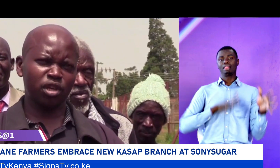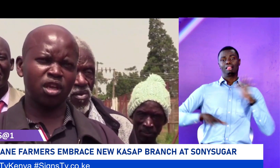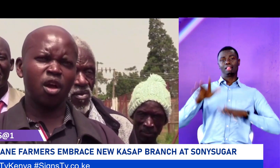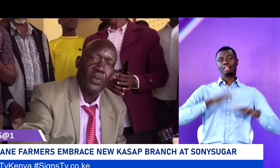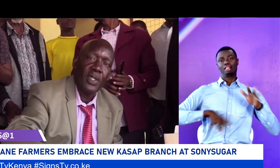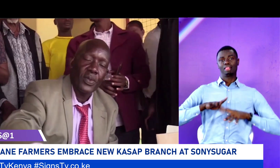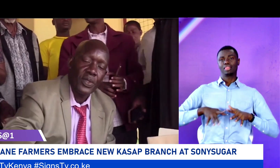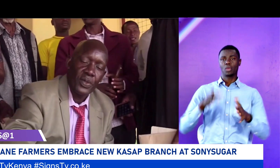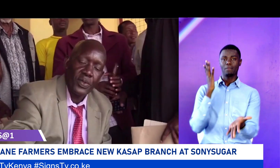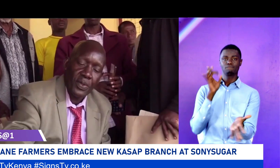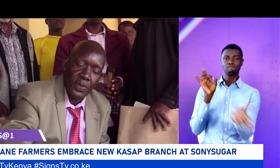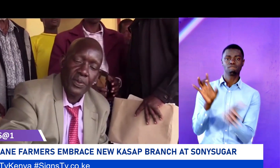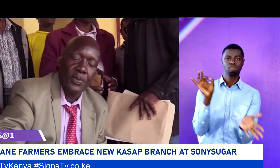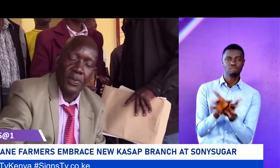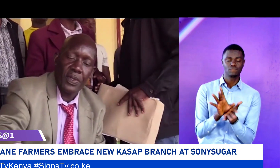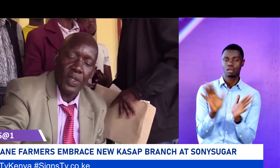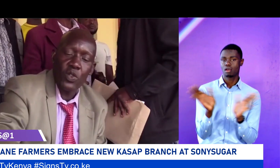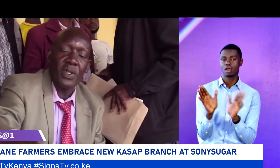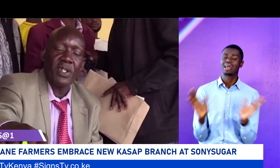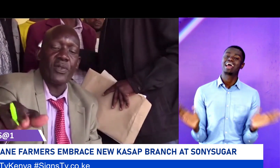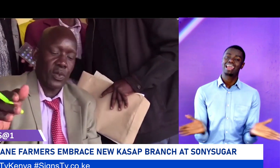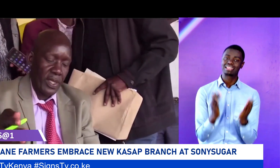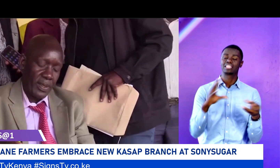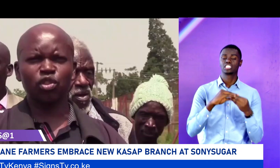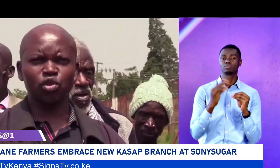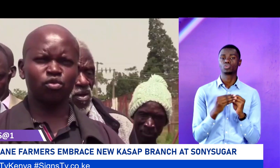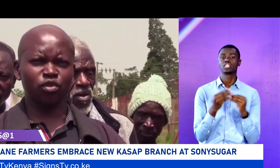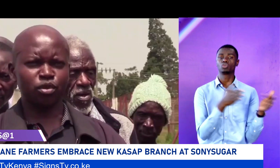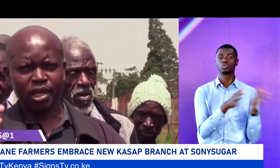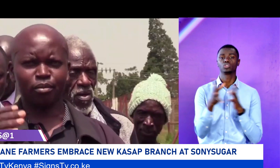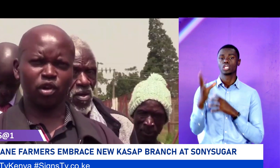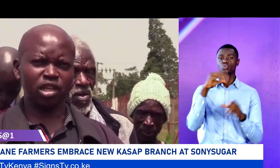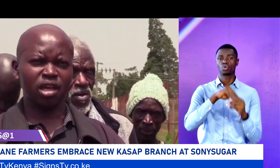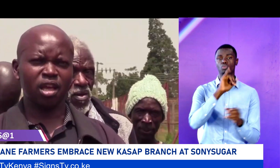employee, we encourage them to create opportunity to accommodate even those who have not been employed.